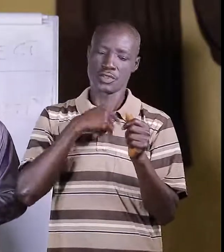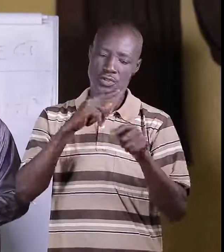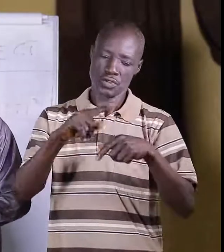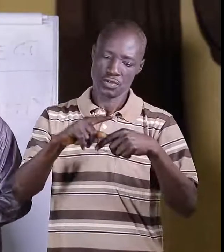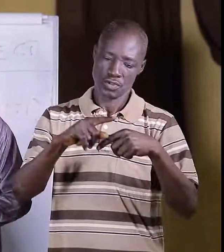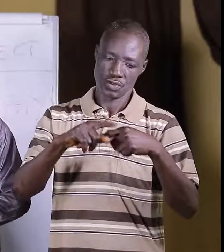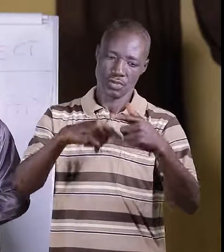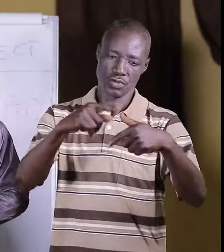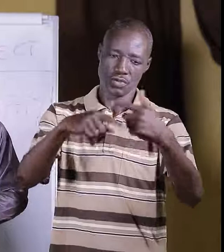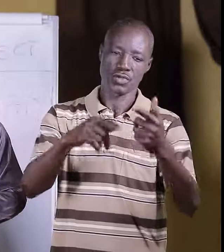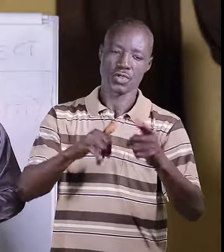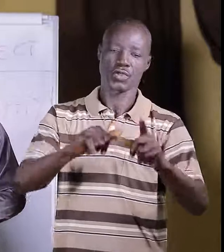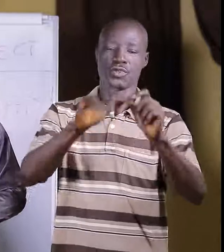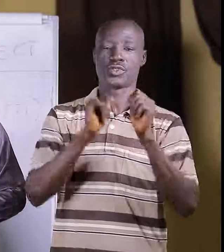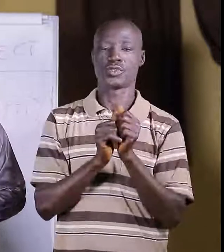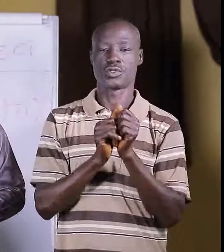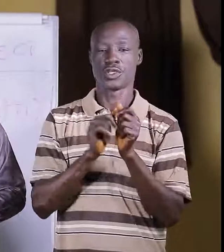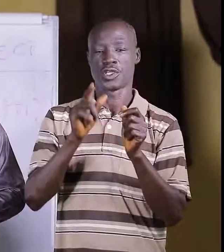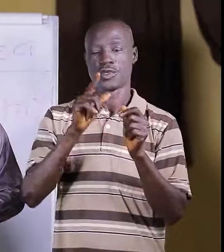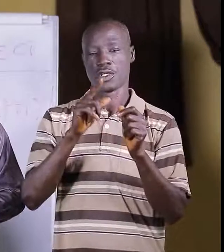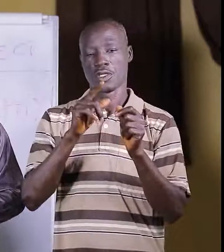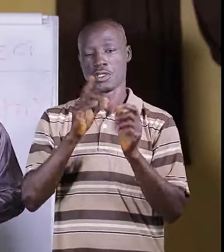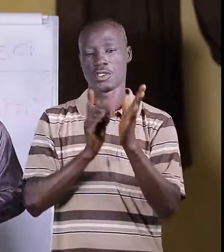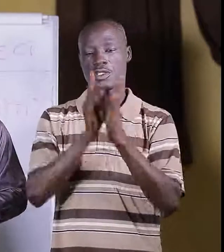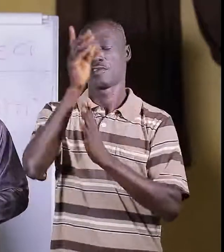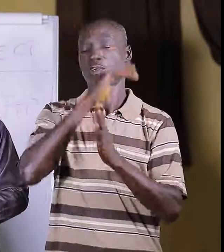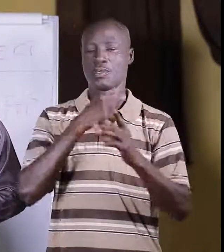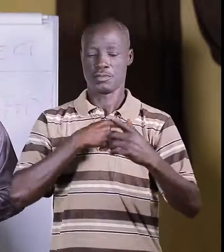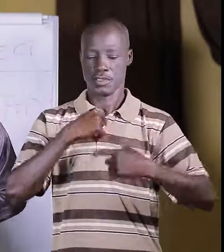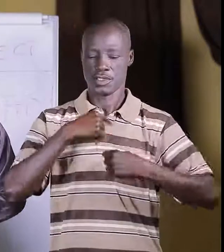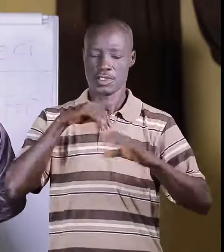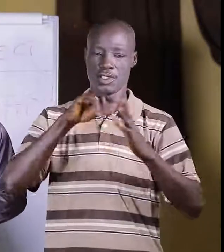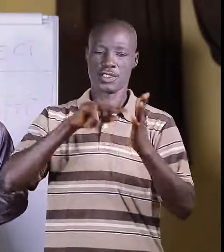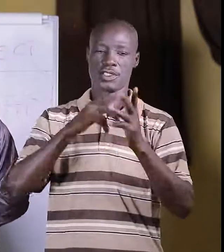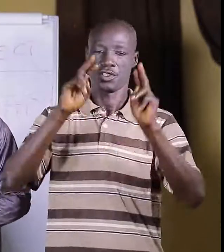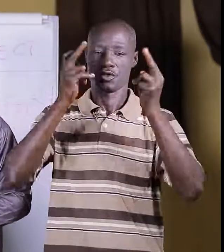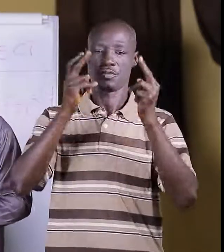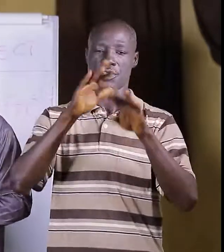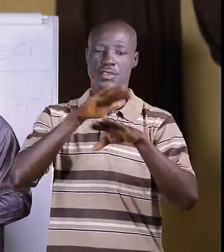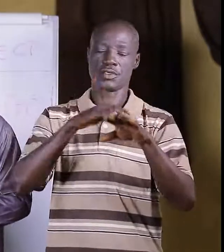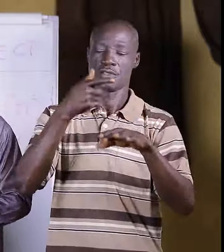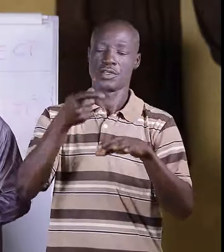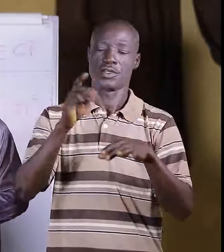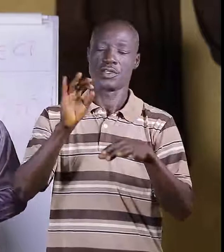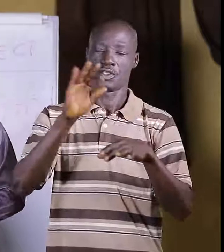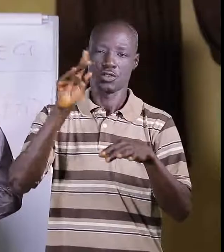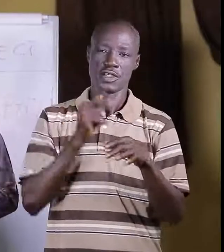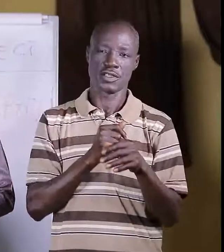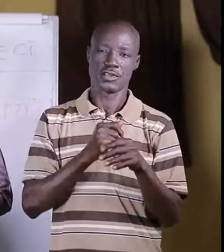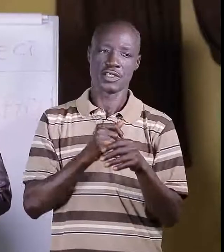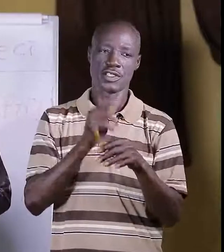me, you will develop a lot of interest in this topic called geography, subject called